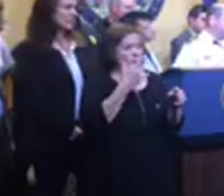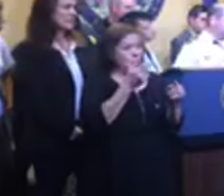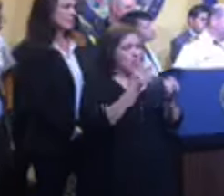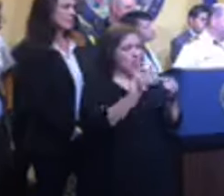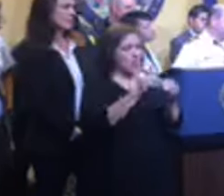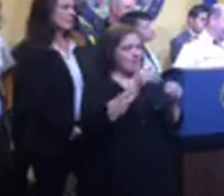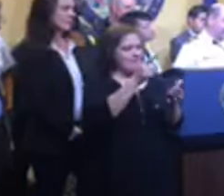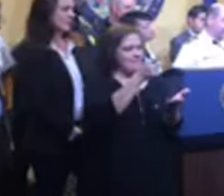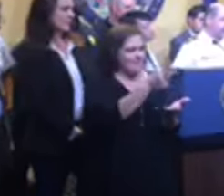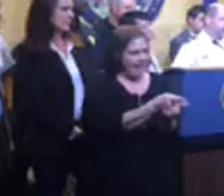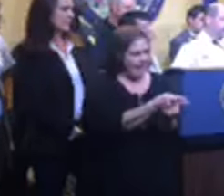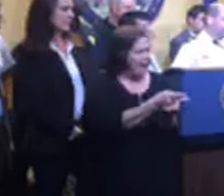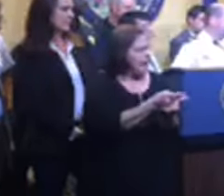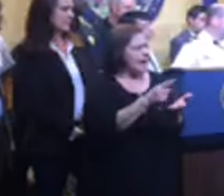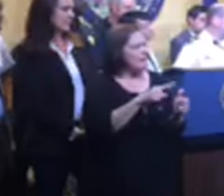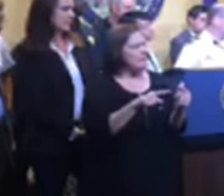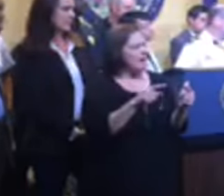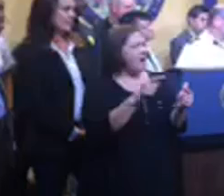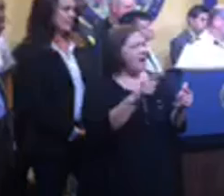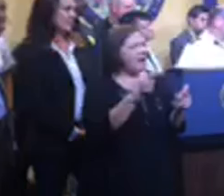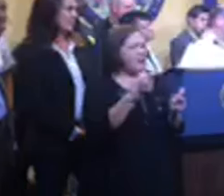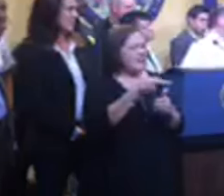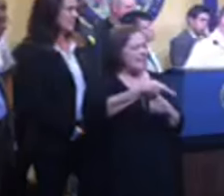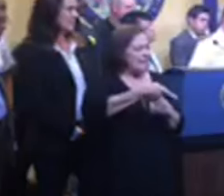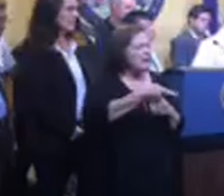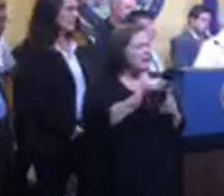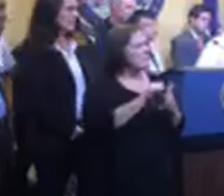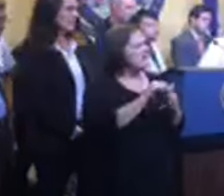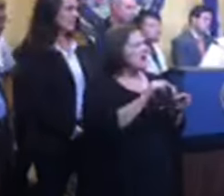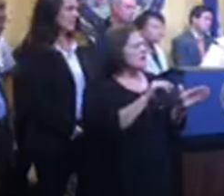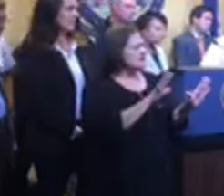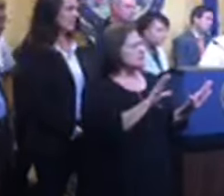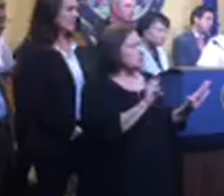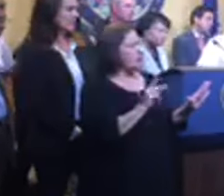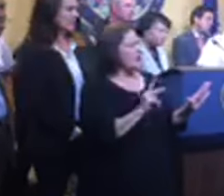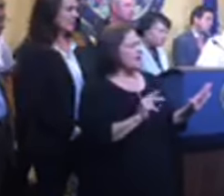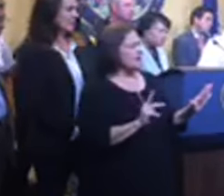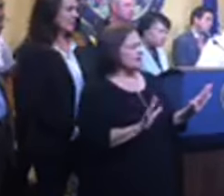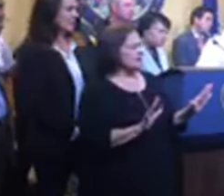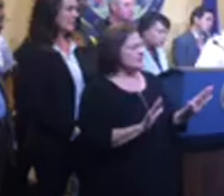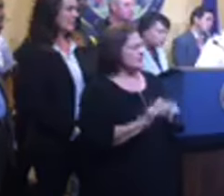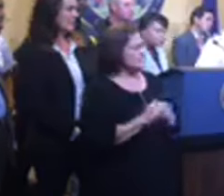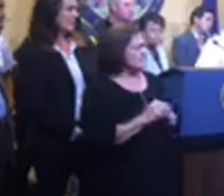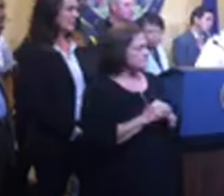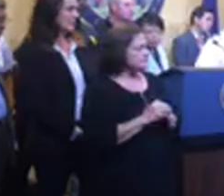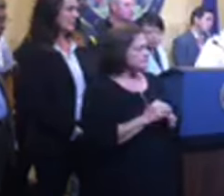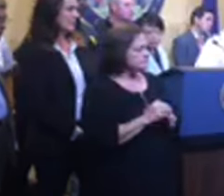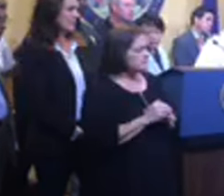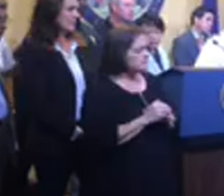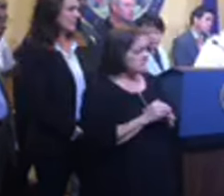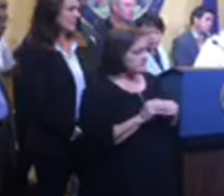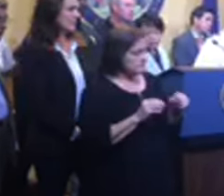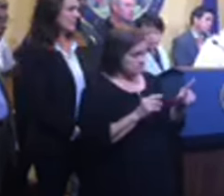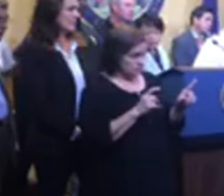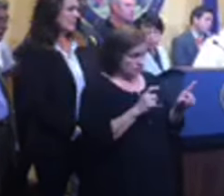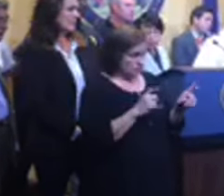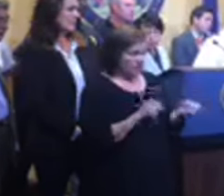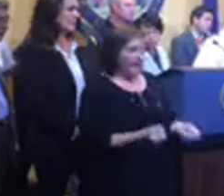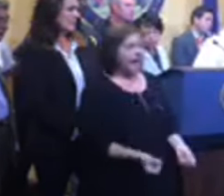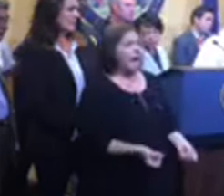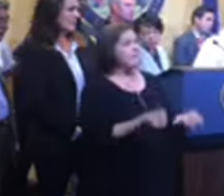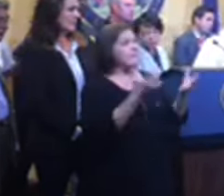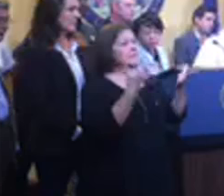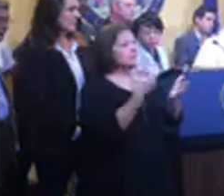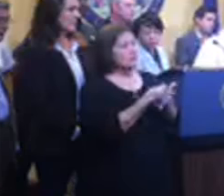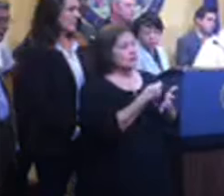like it did. That was exactly how they described it to us. Jeff, you have another question? I do have another question. Are there any estimates at this point on how much has been